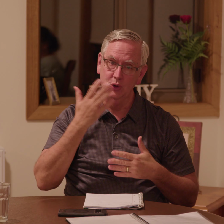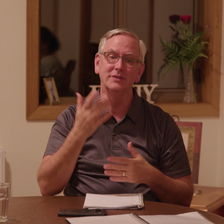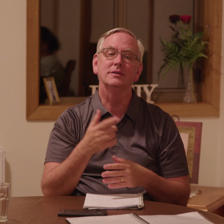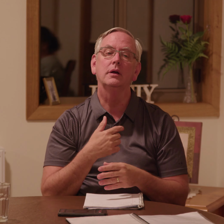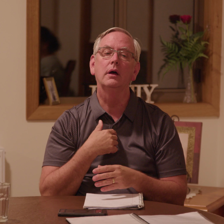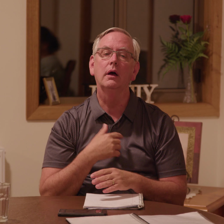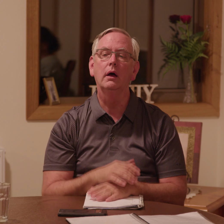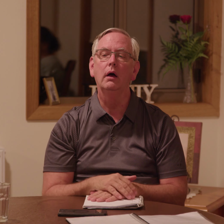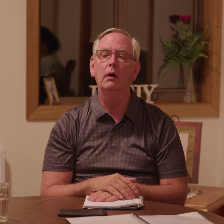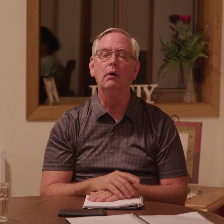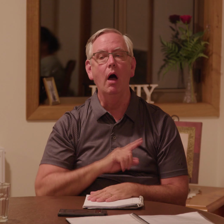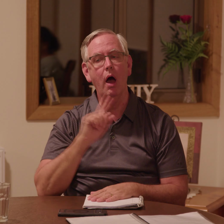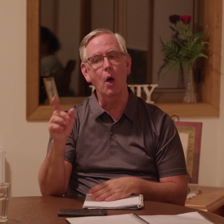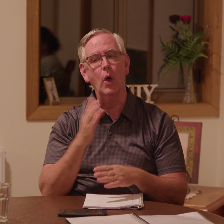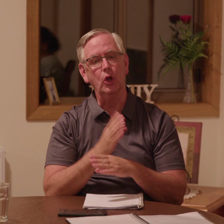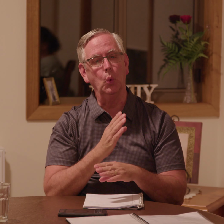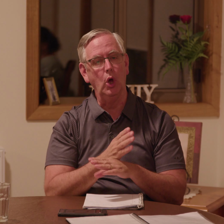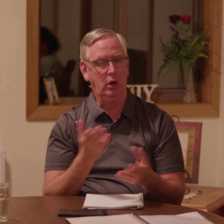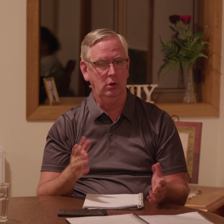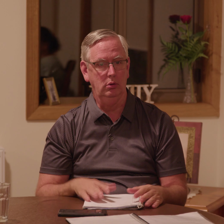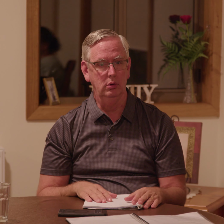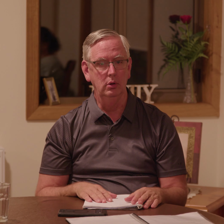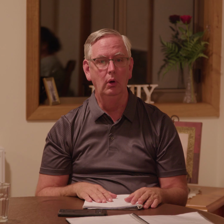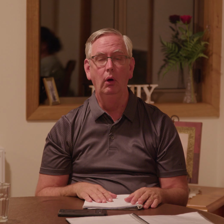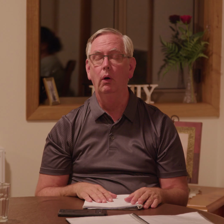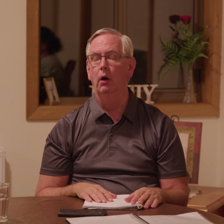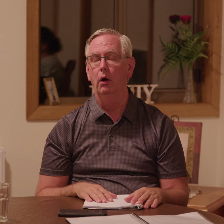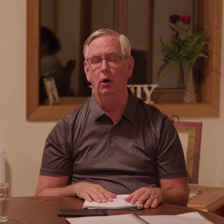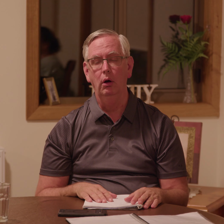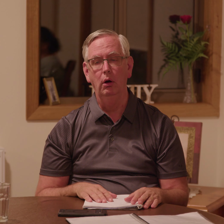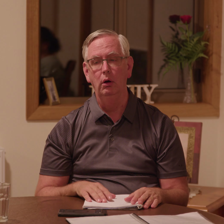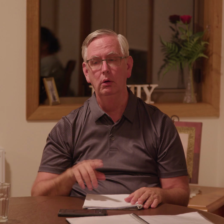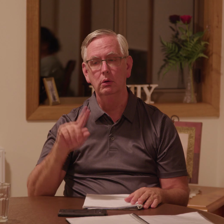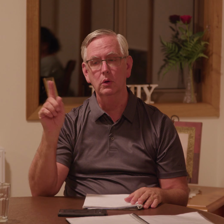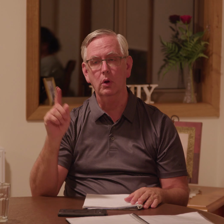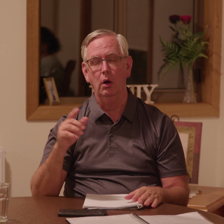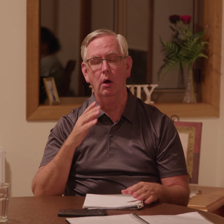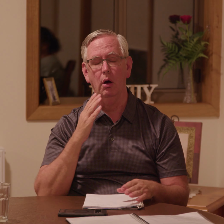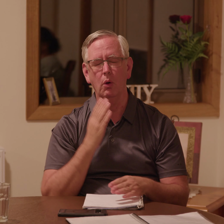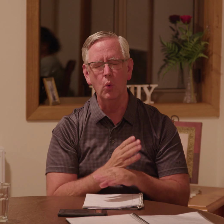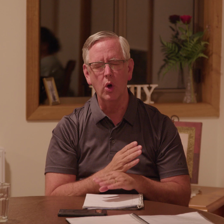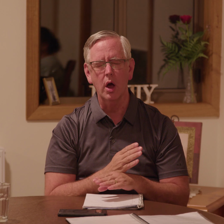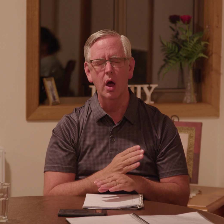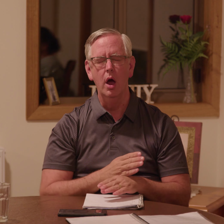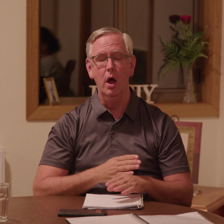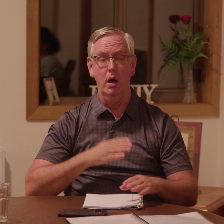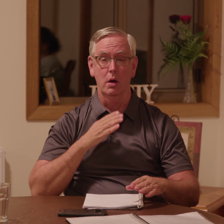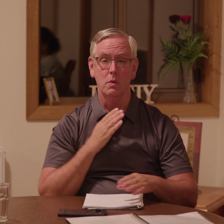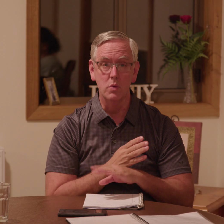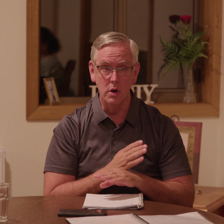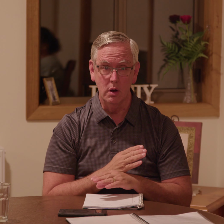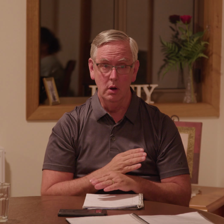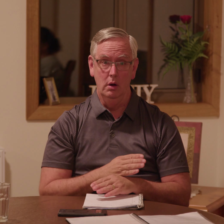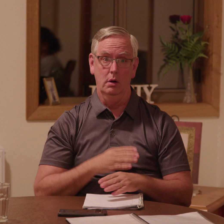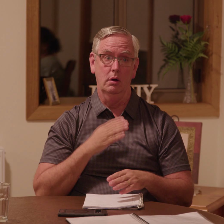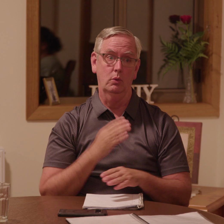but your facial I expression, go to work. I went to work. Or Okay. today I worked and worked